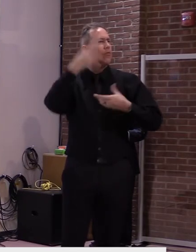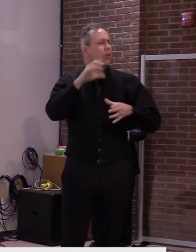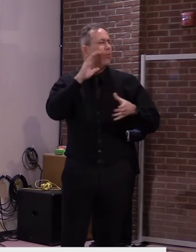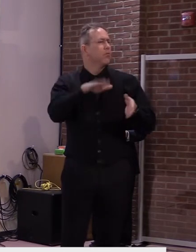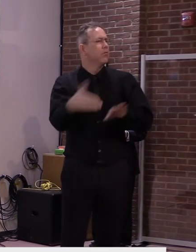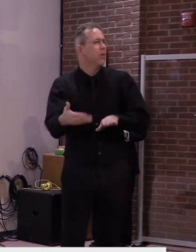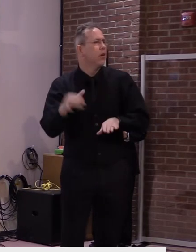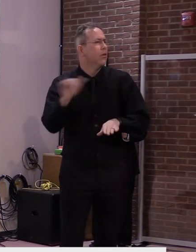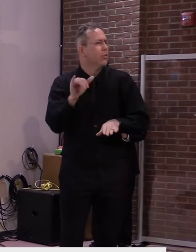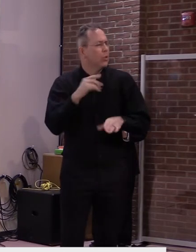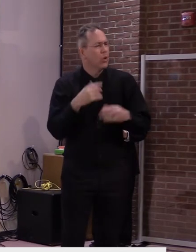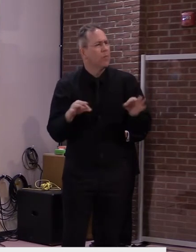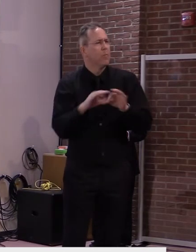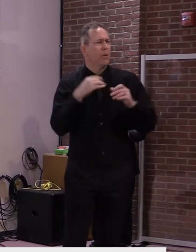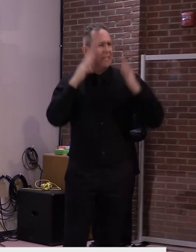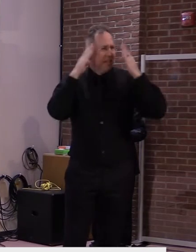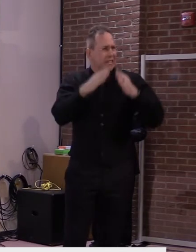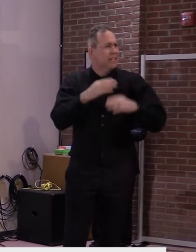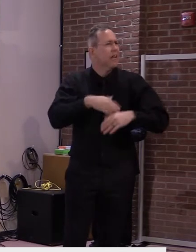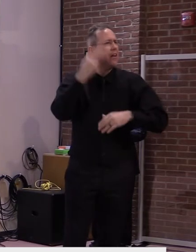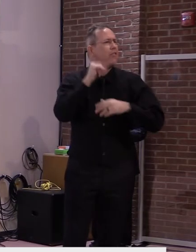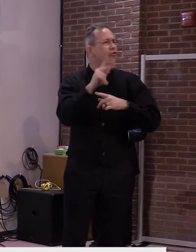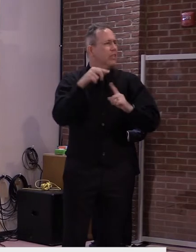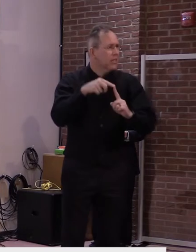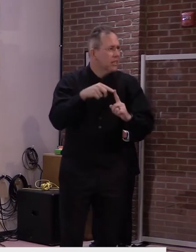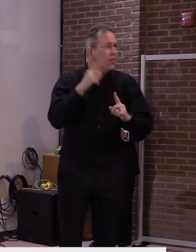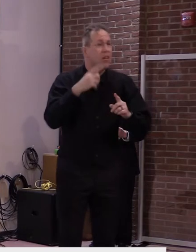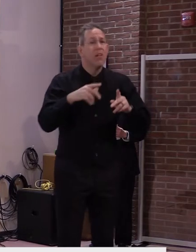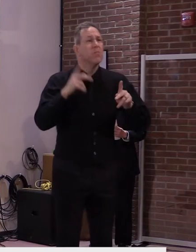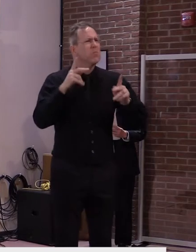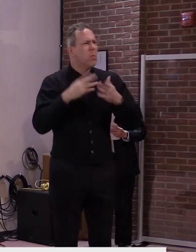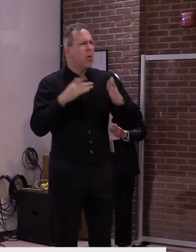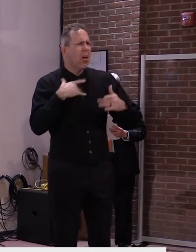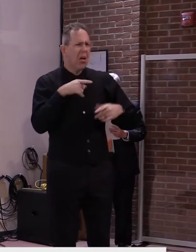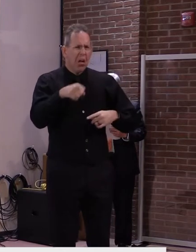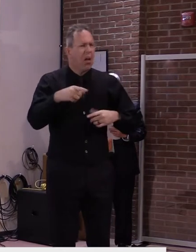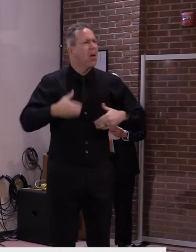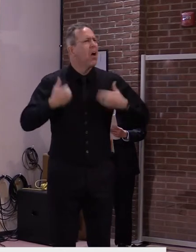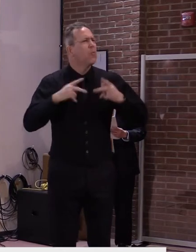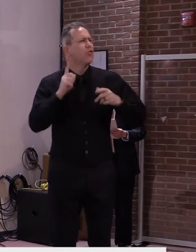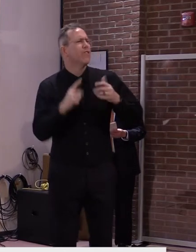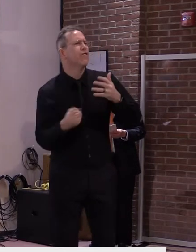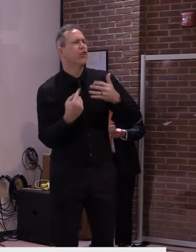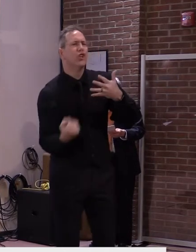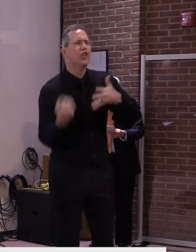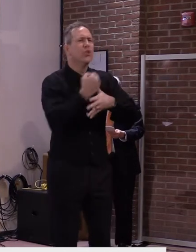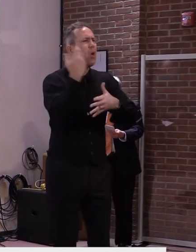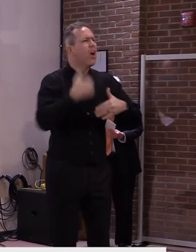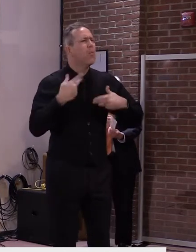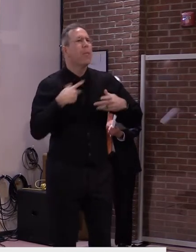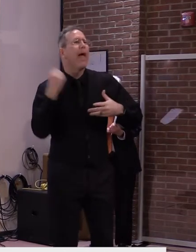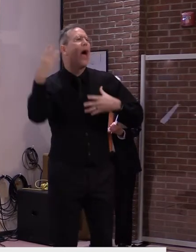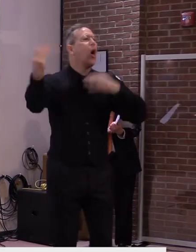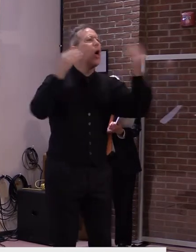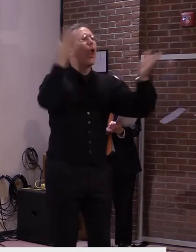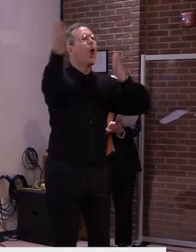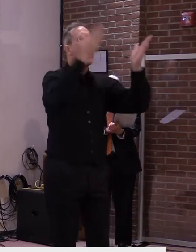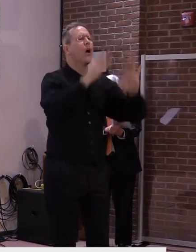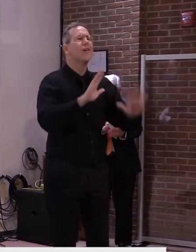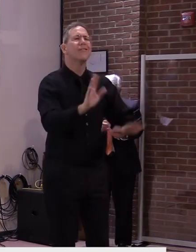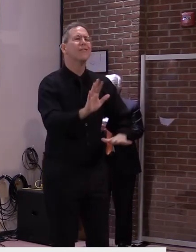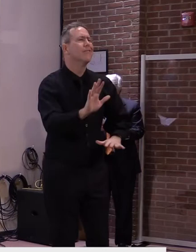wonder, why can't we vaccinate younger people first, those who are out and about? Can't those who are older just stay